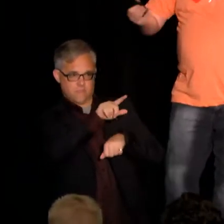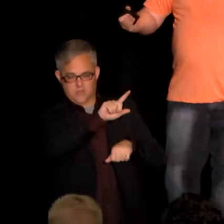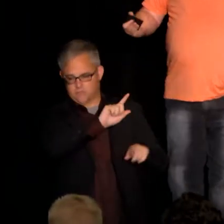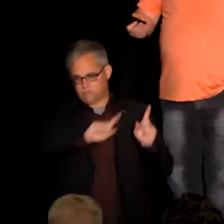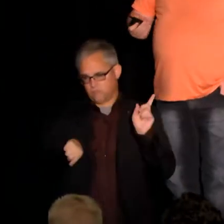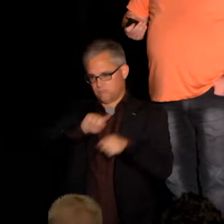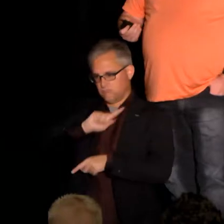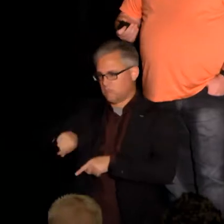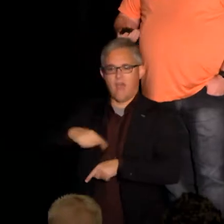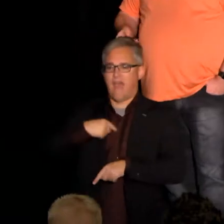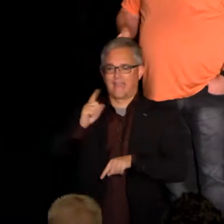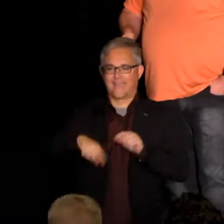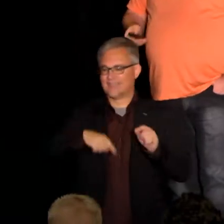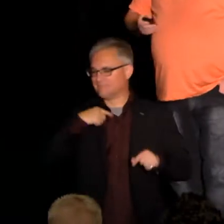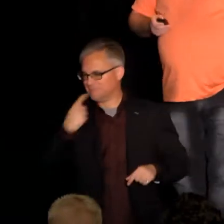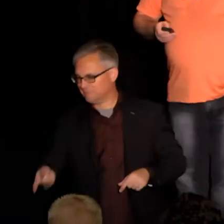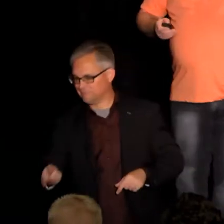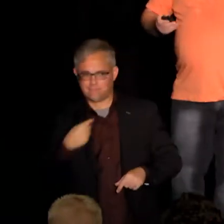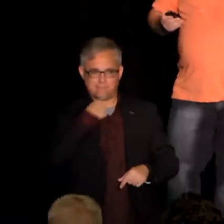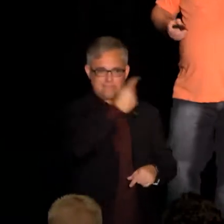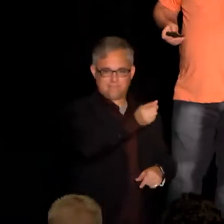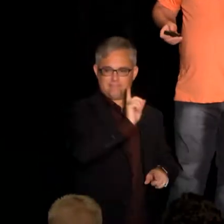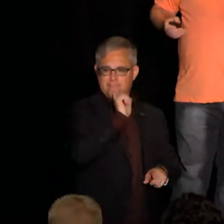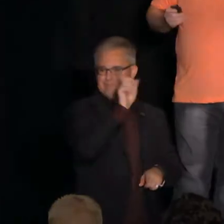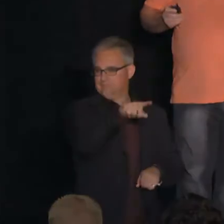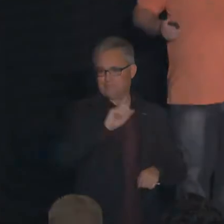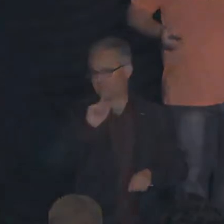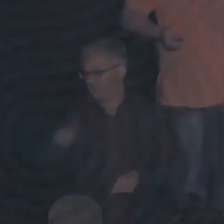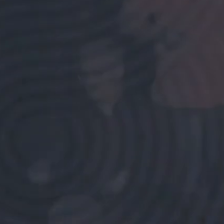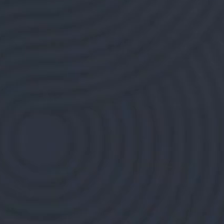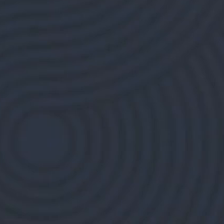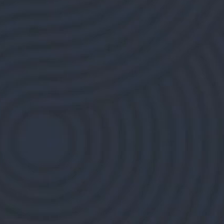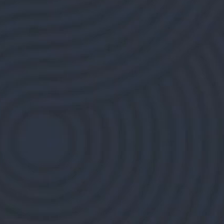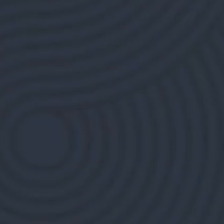I can't tell them what to do. So